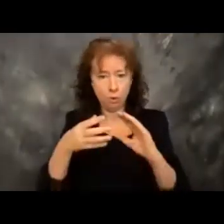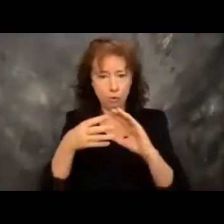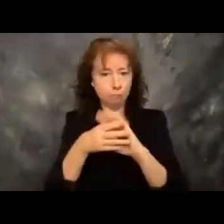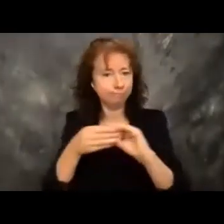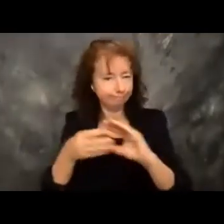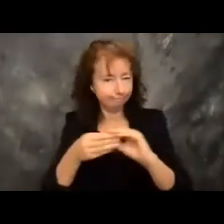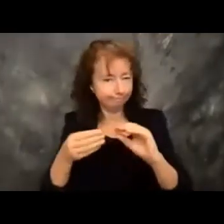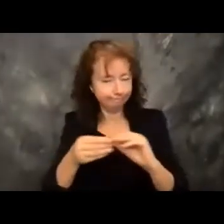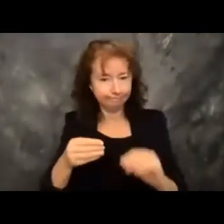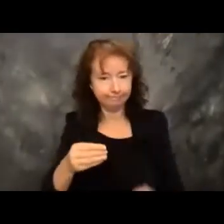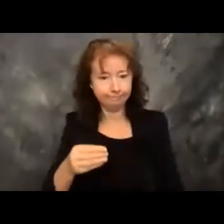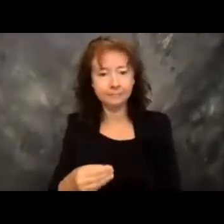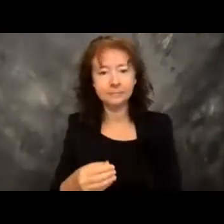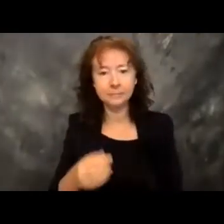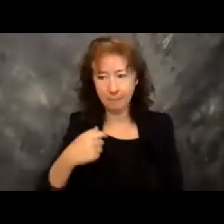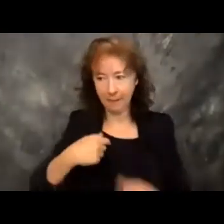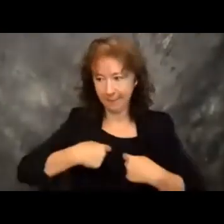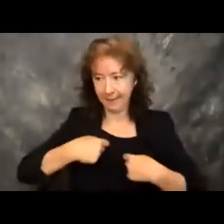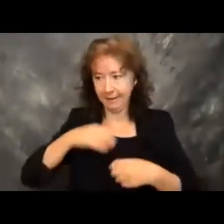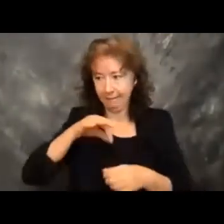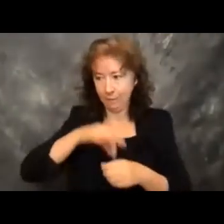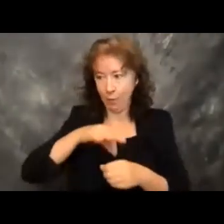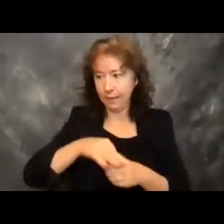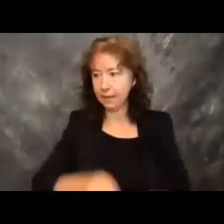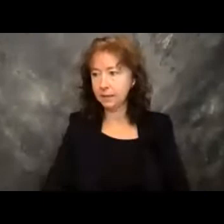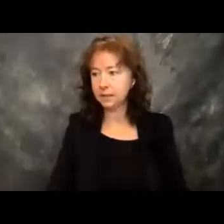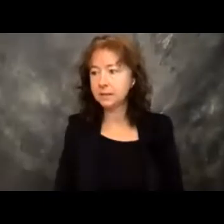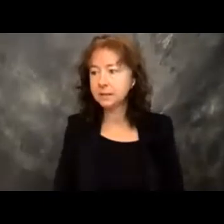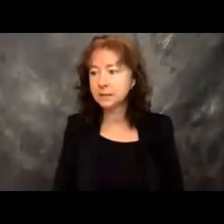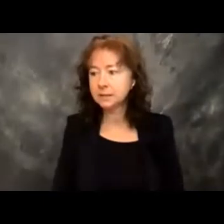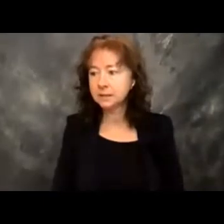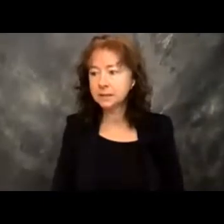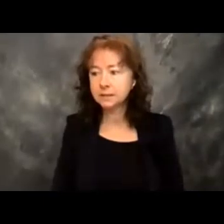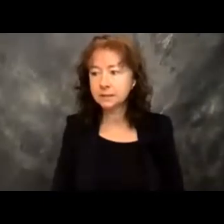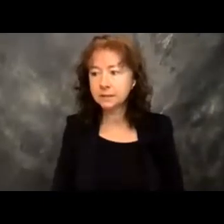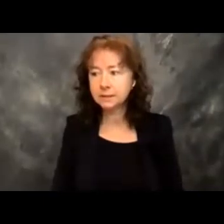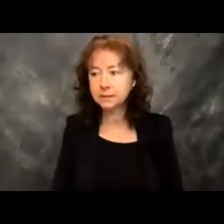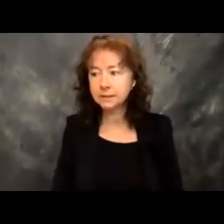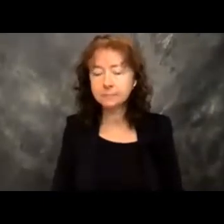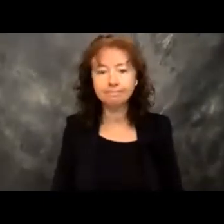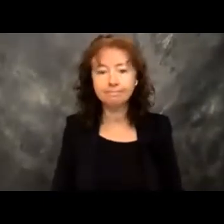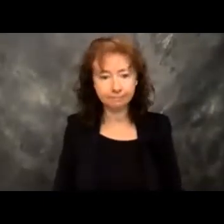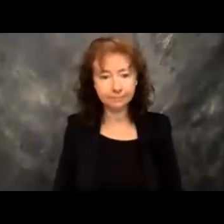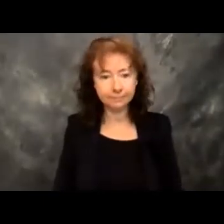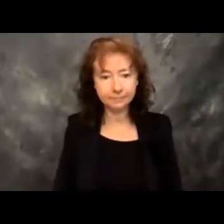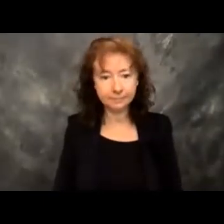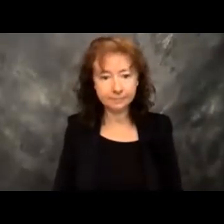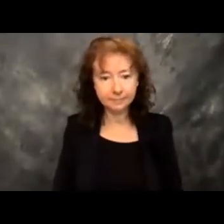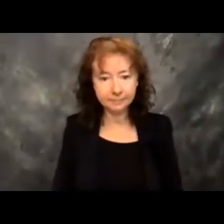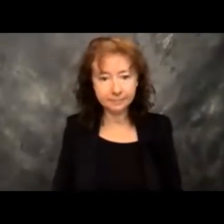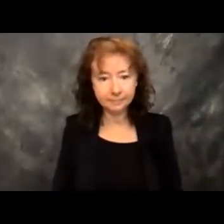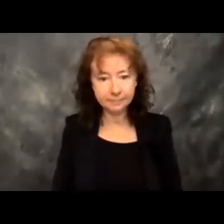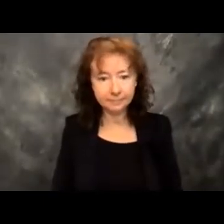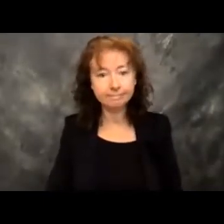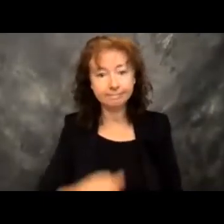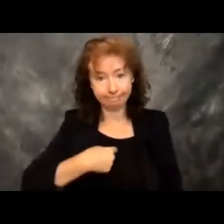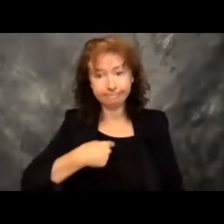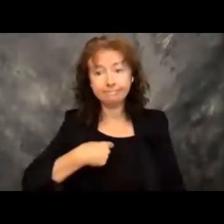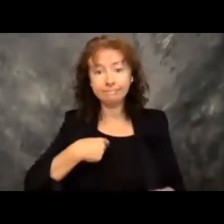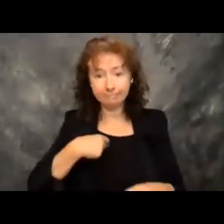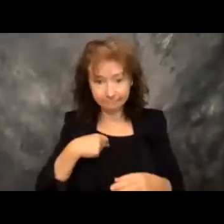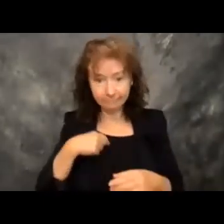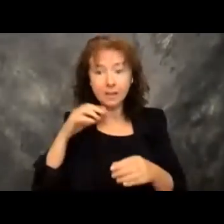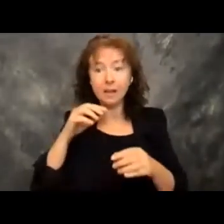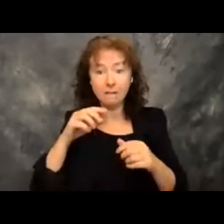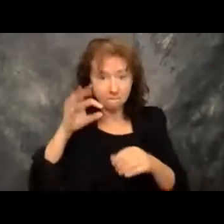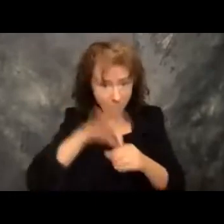voted. Just I came to the voting places and voted as everyone else,